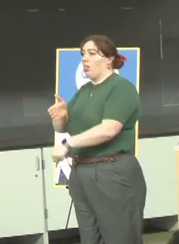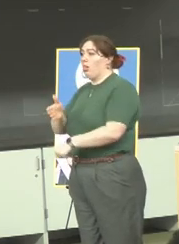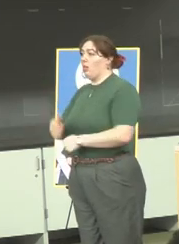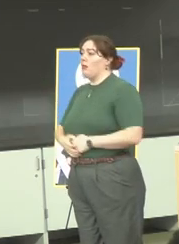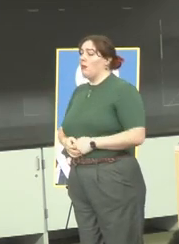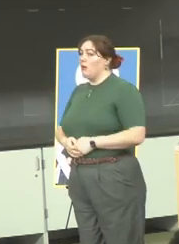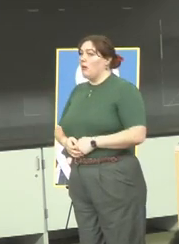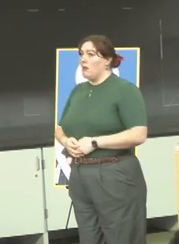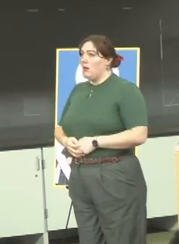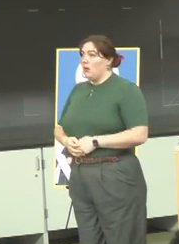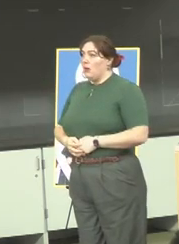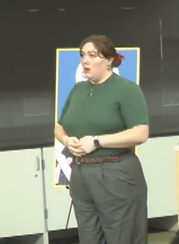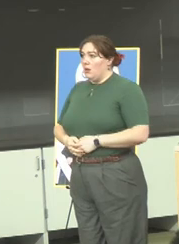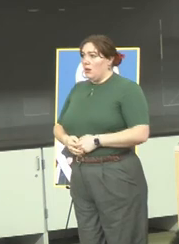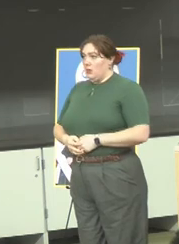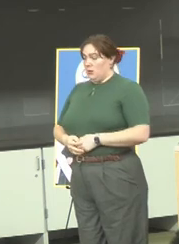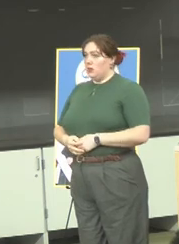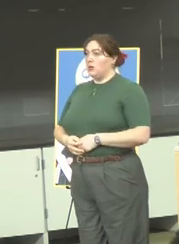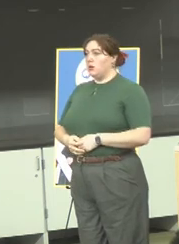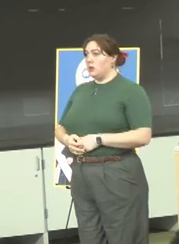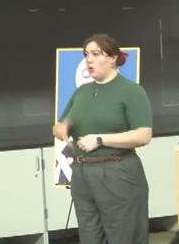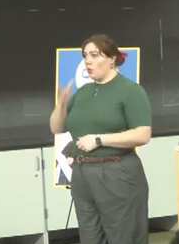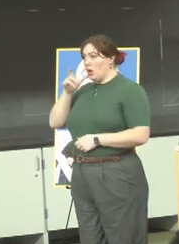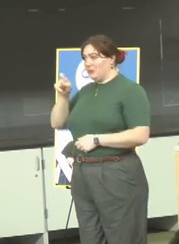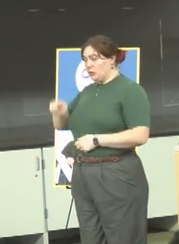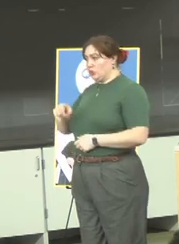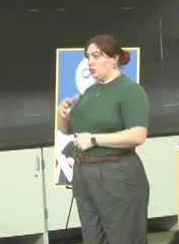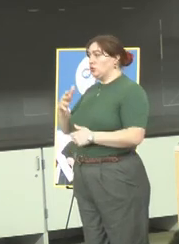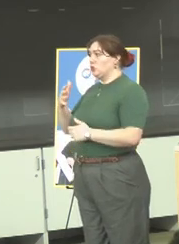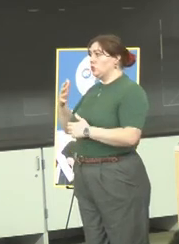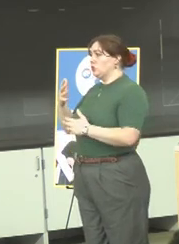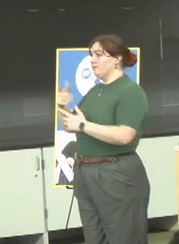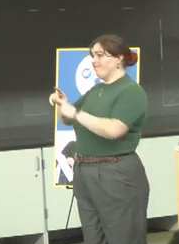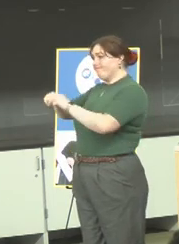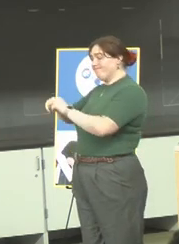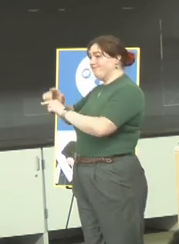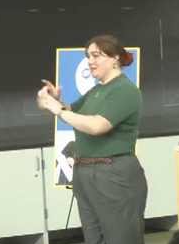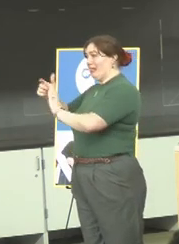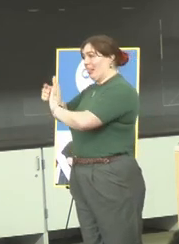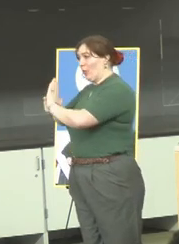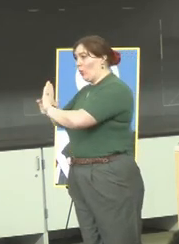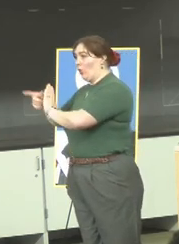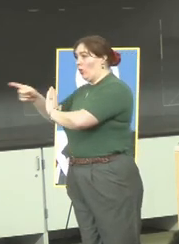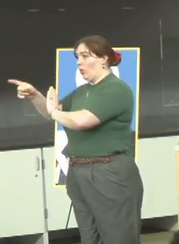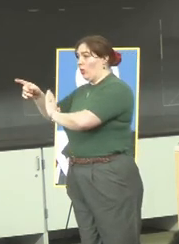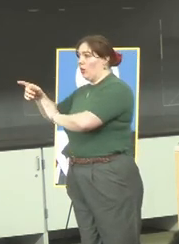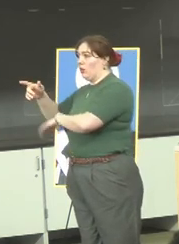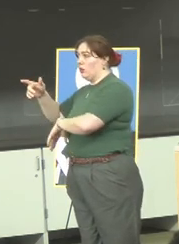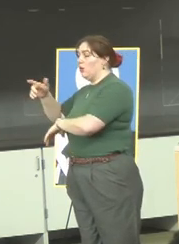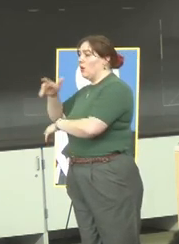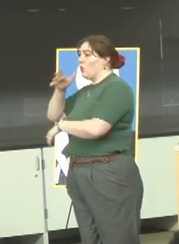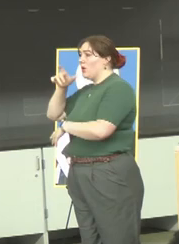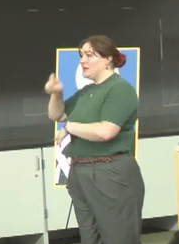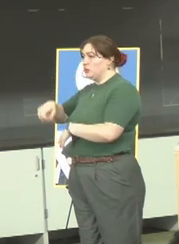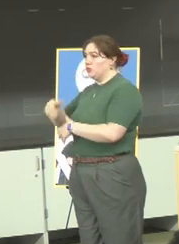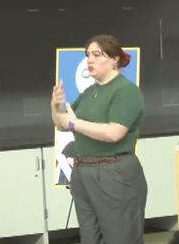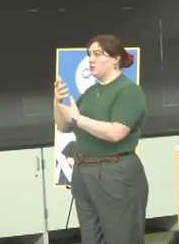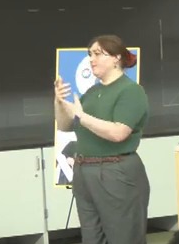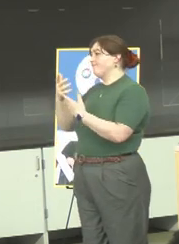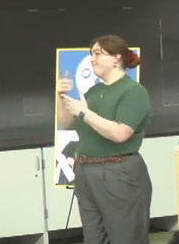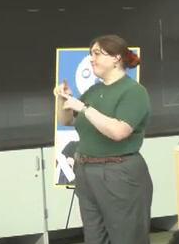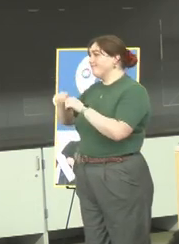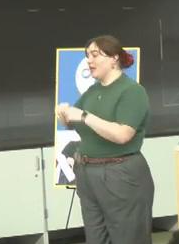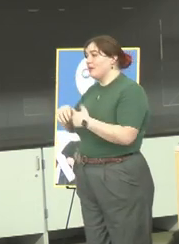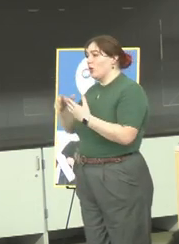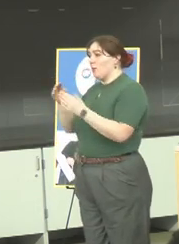We'll have to rely on the legislature. We'll have to rely on our more cuts, I'm sure, at some point. But the